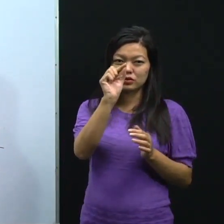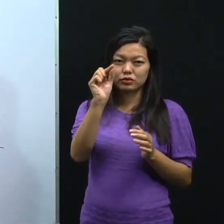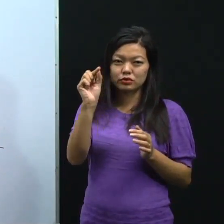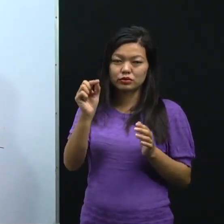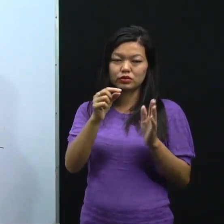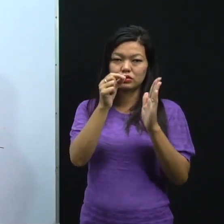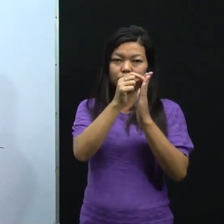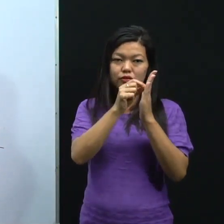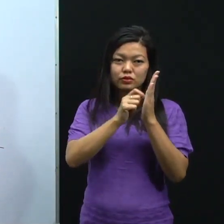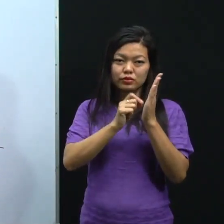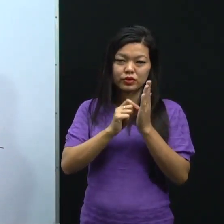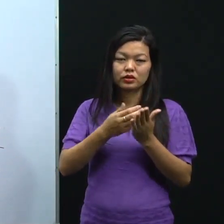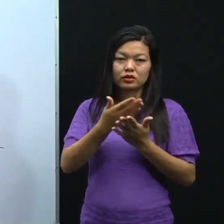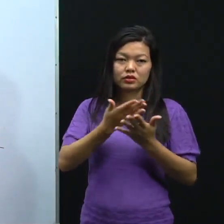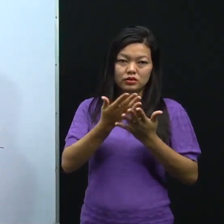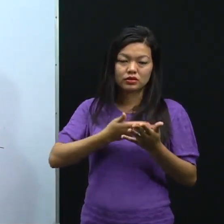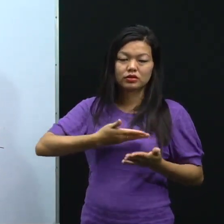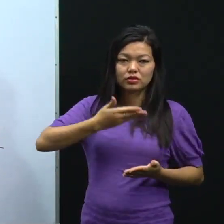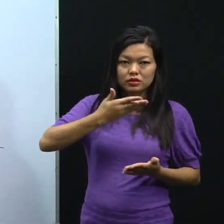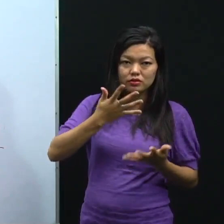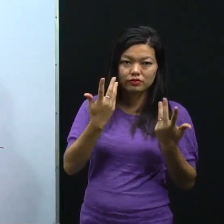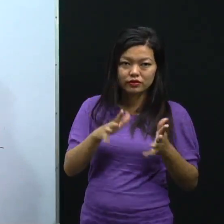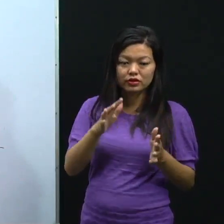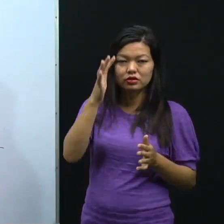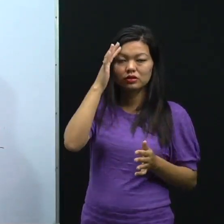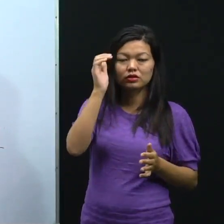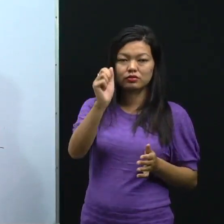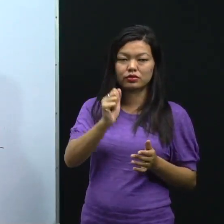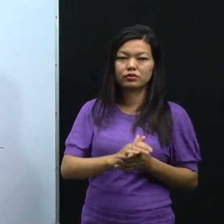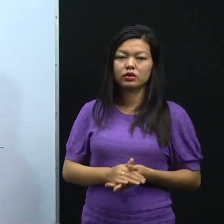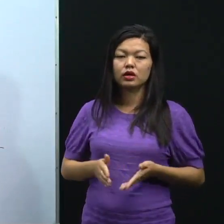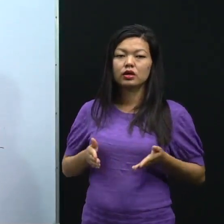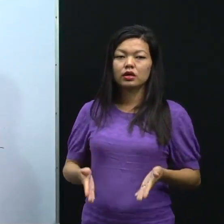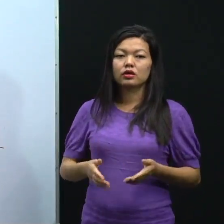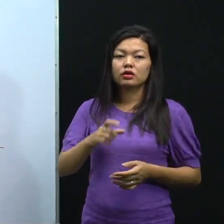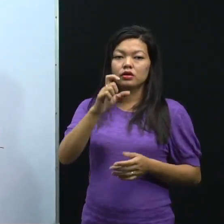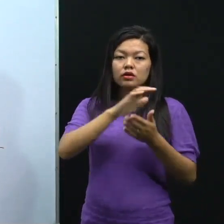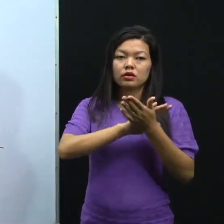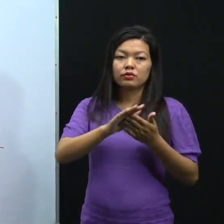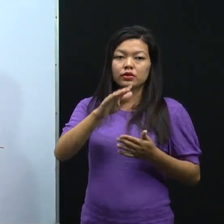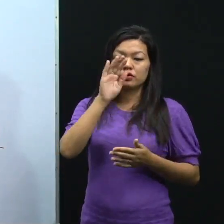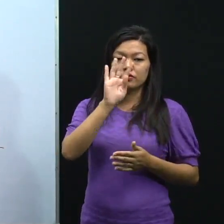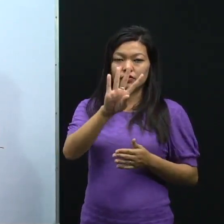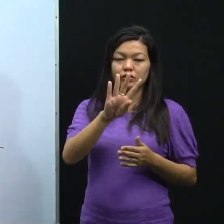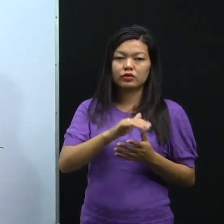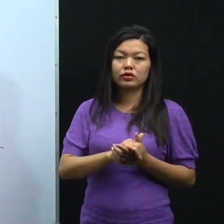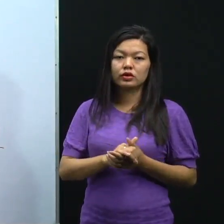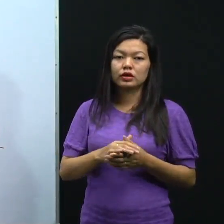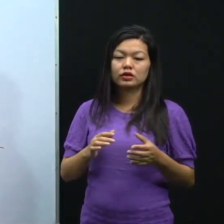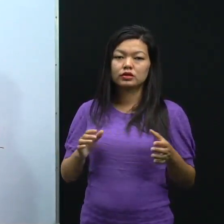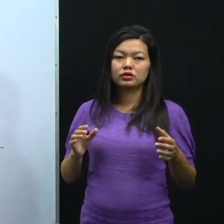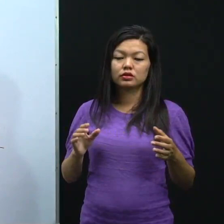we have discussed, you have to keep in mind, okay? And the fourth chapter, that is structure of atom, is just the continuation of the third